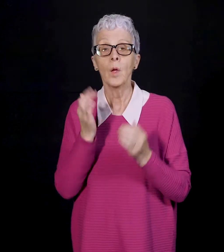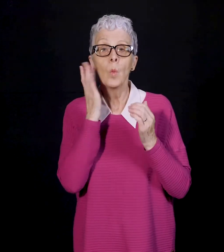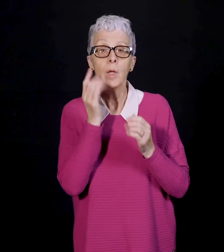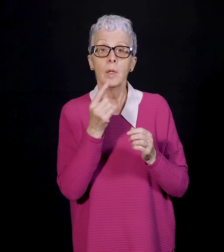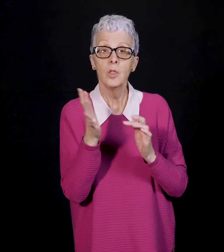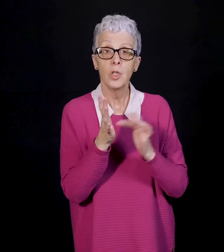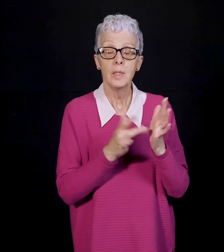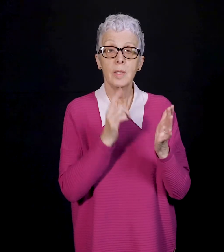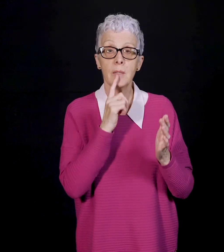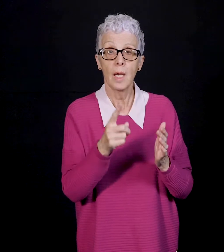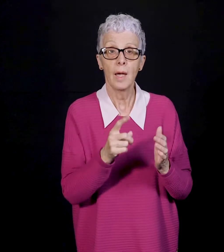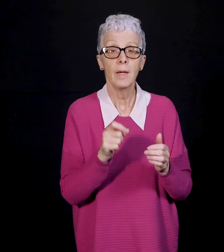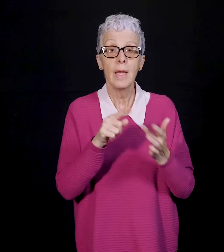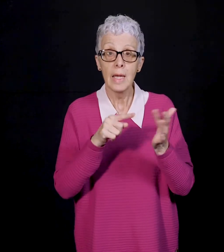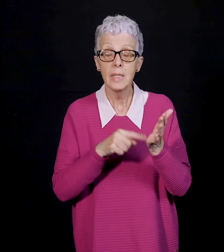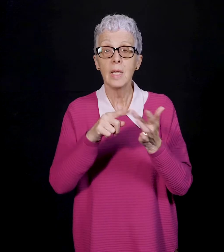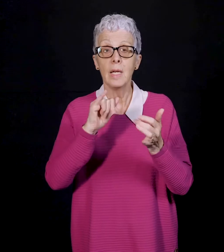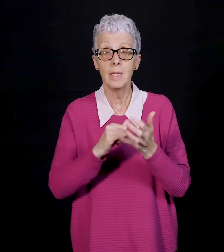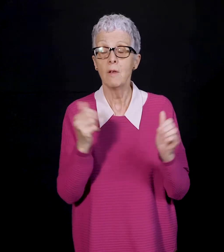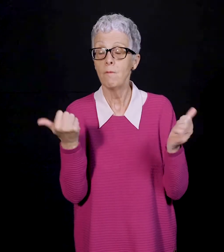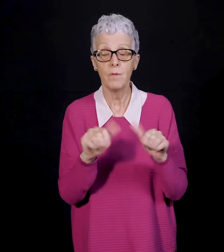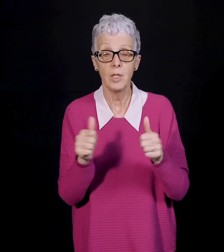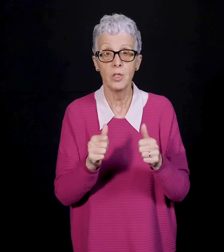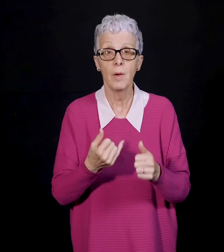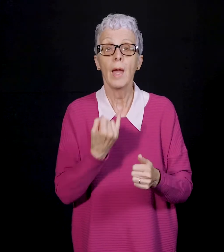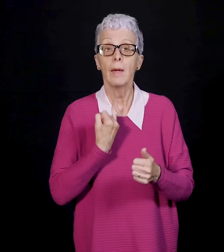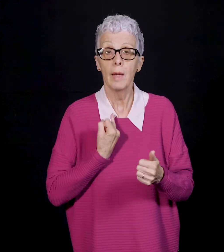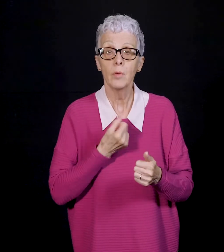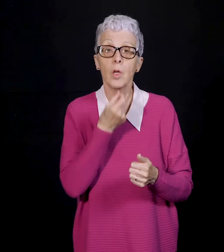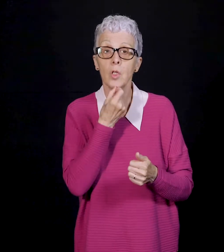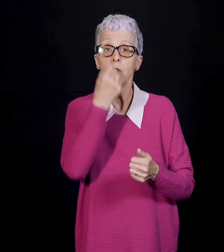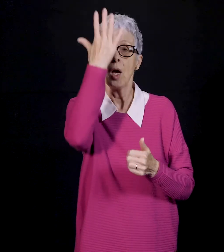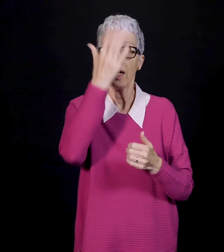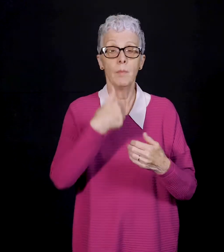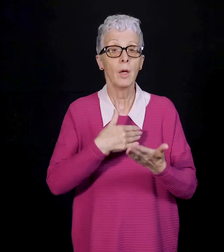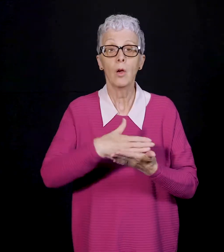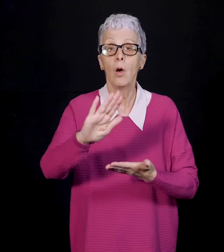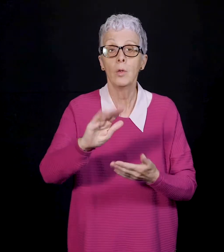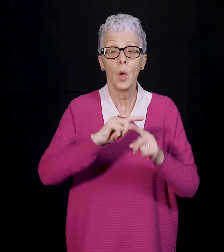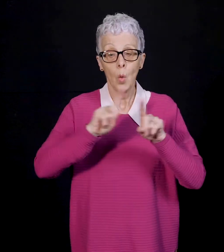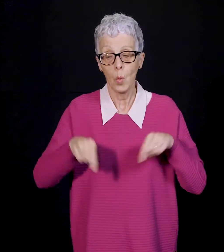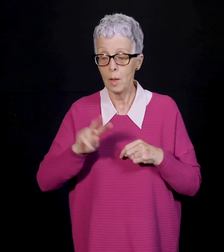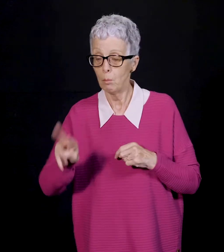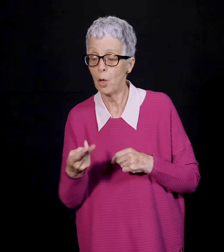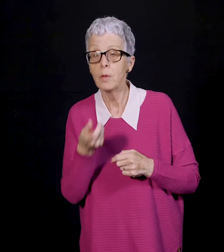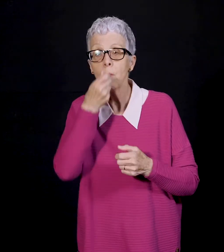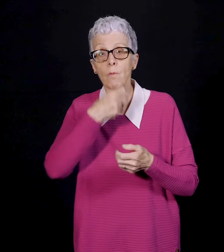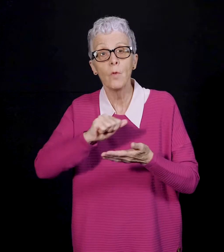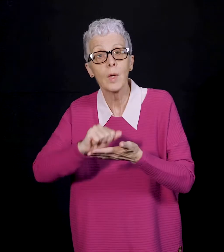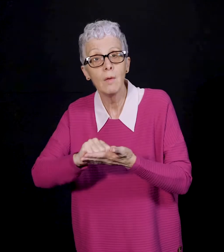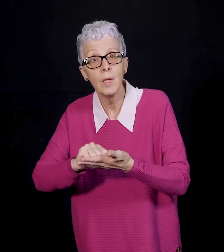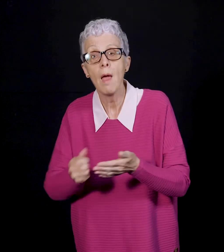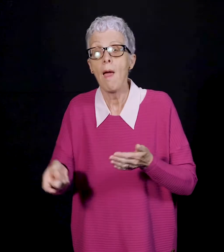to the guilt and the shame that our sin brought to us, so that we could be both forgiven and have our